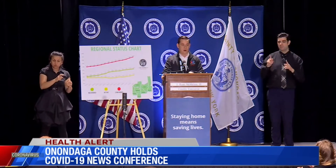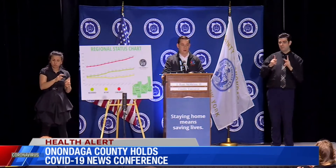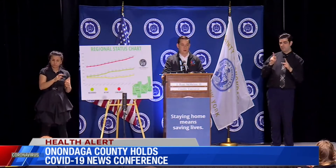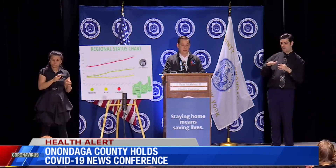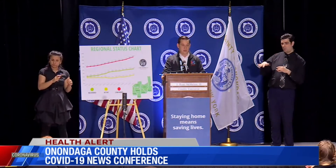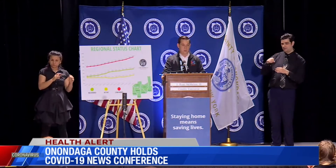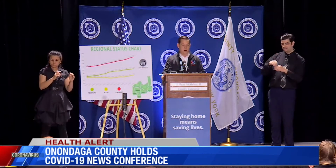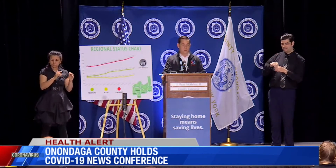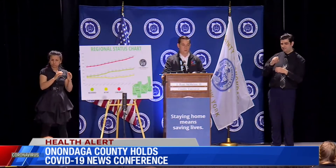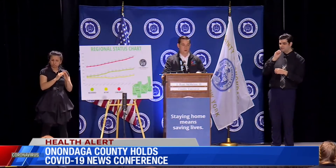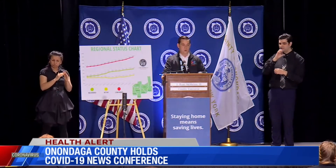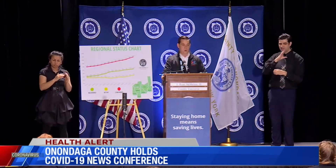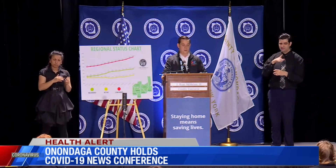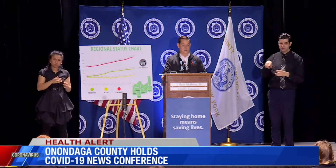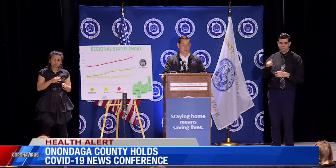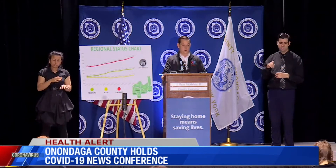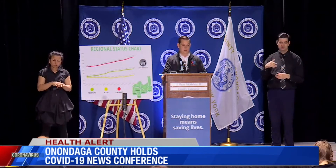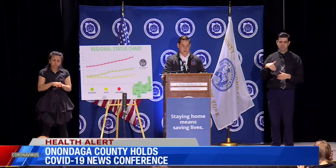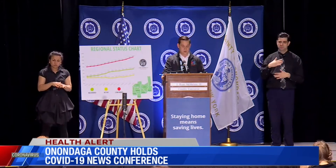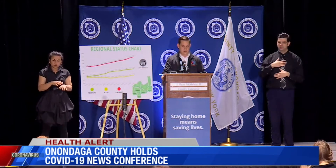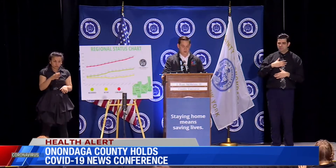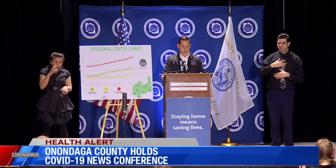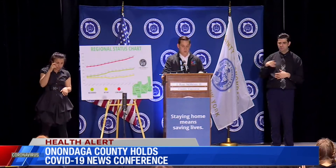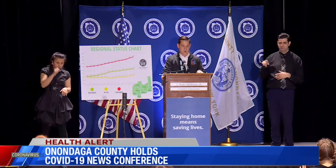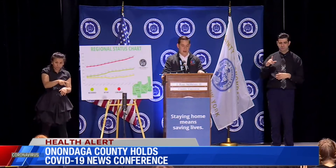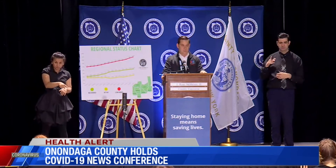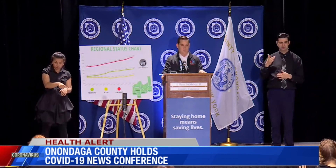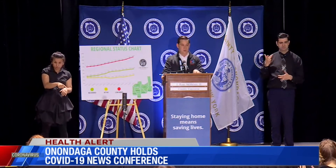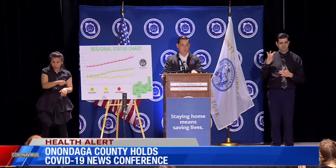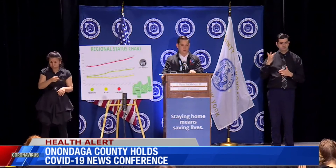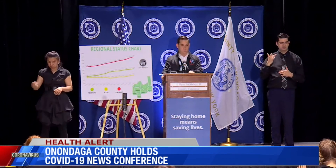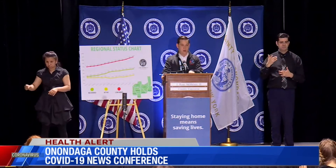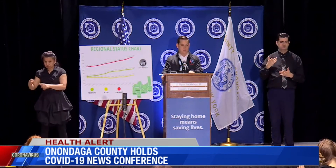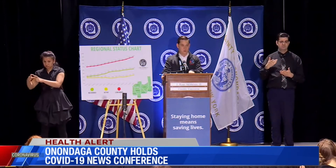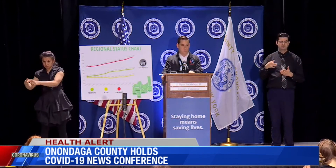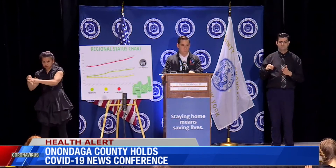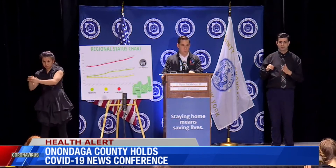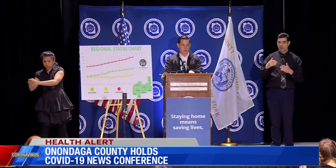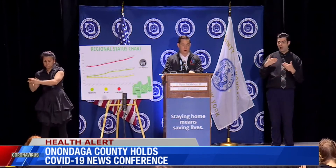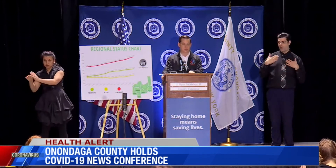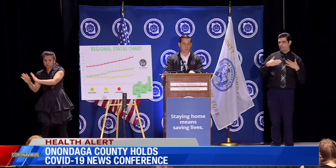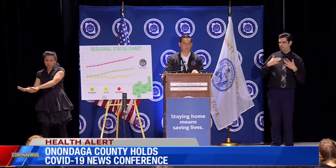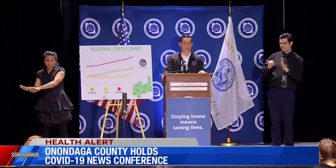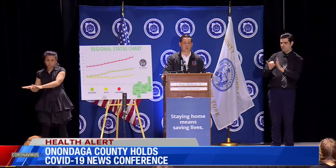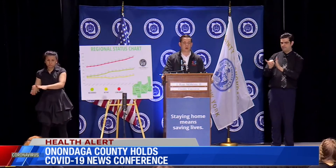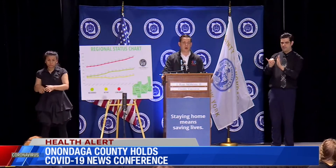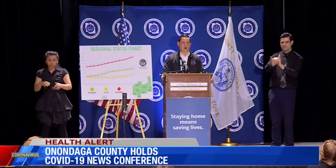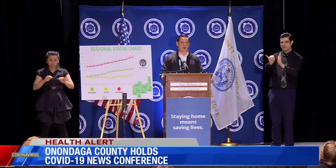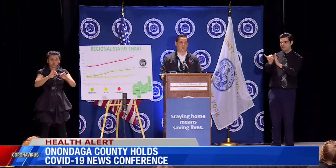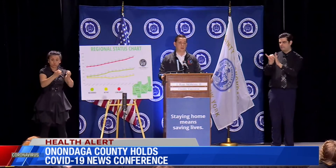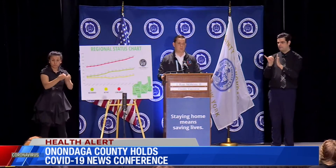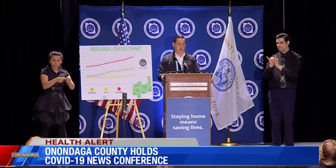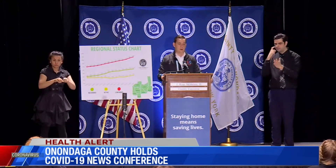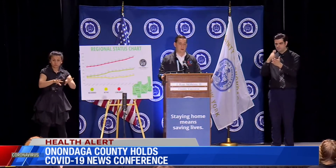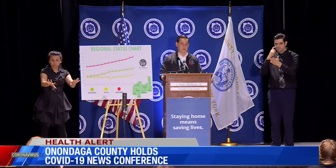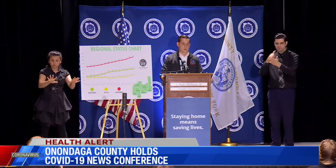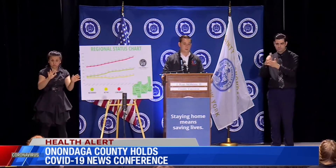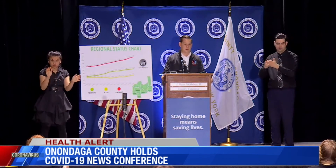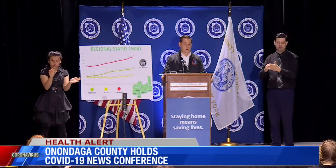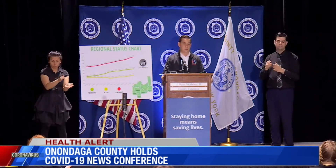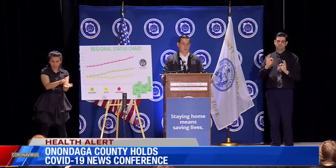they are, getting them help, and quarantining risk. We're happy the community spread numbers are going the right direction.